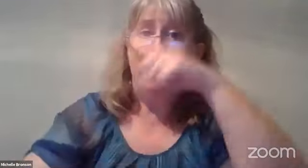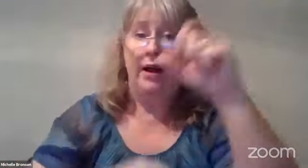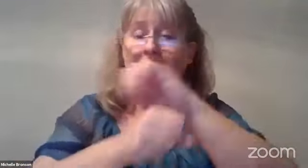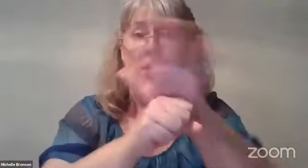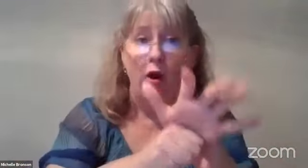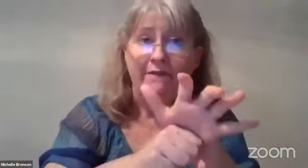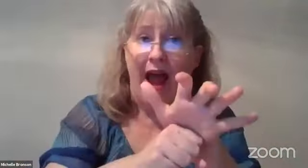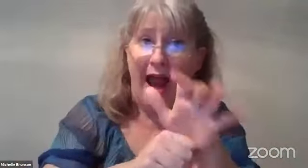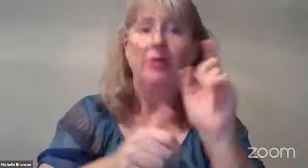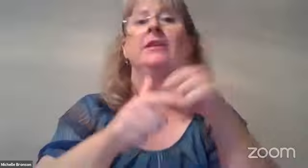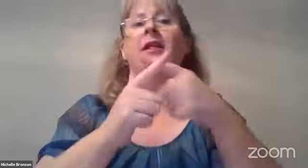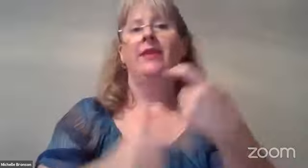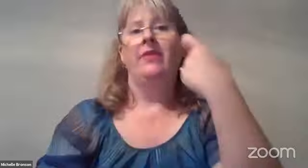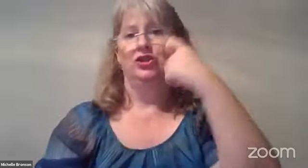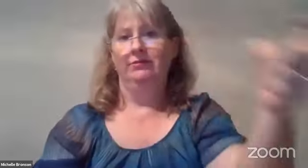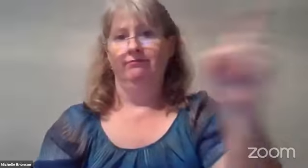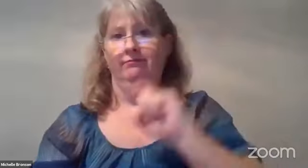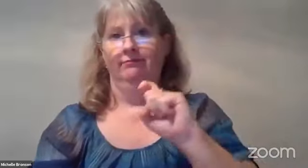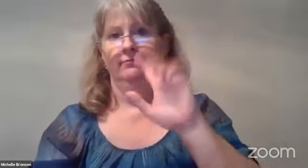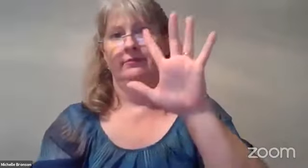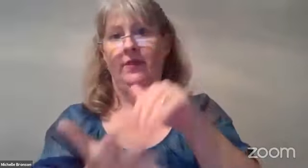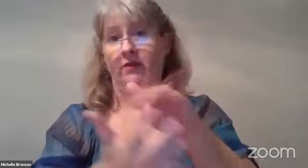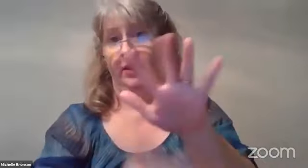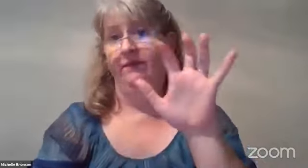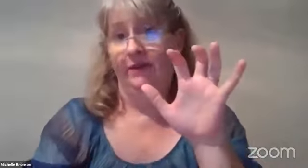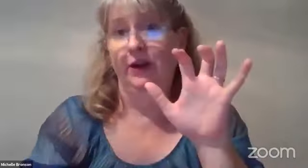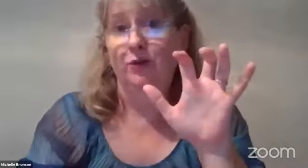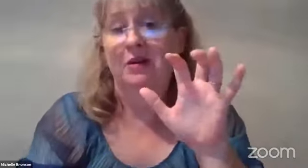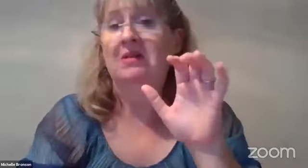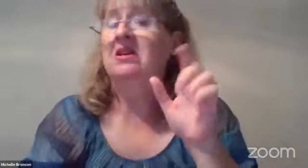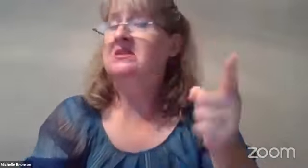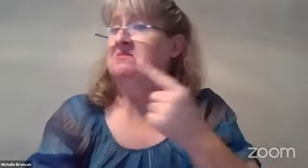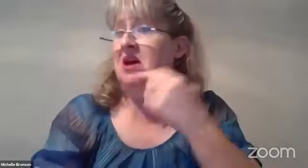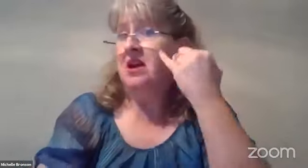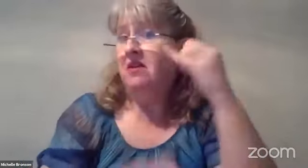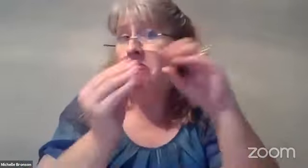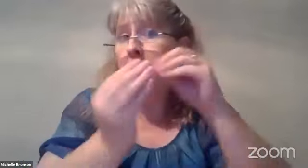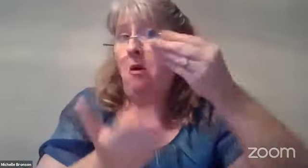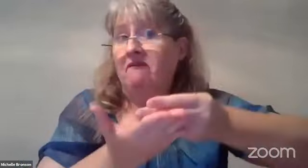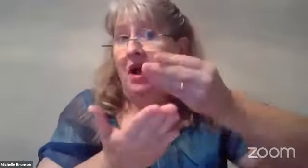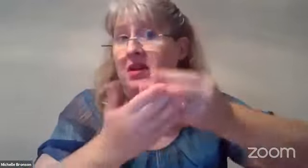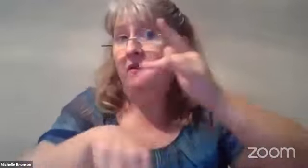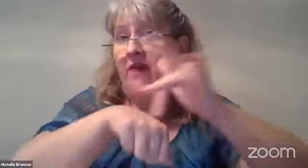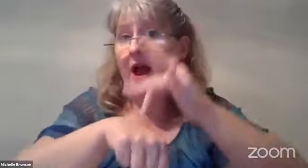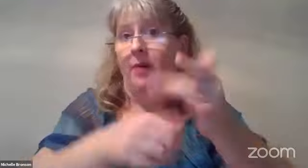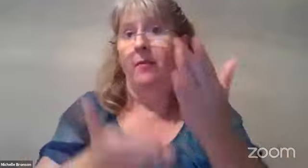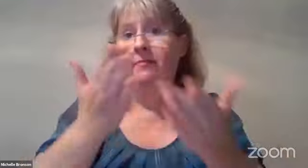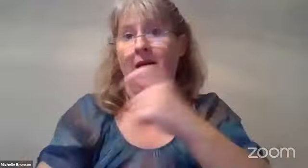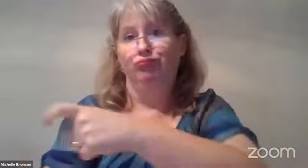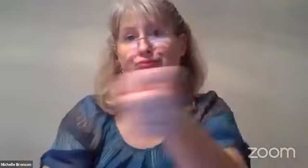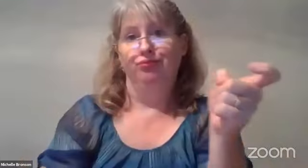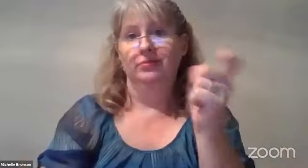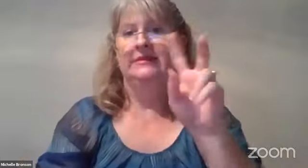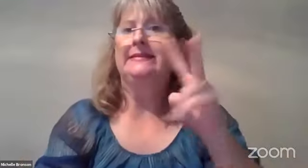they may have to suspend that because of COVID-19. They still did grant $5,500, which will be more